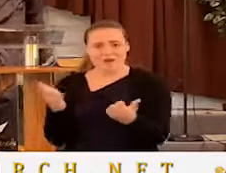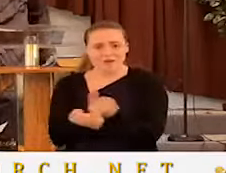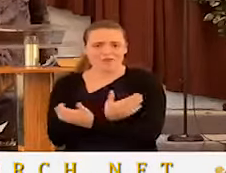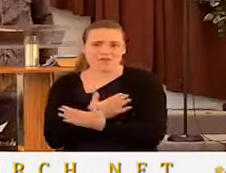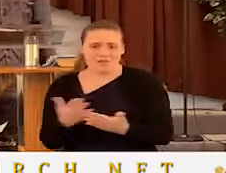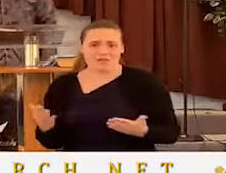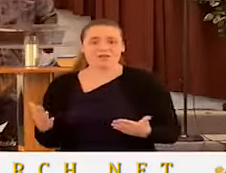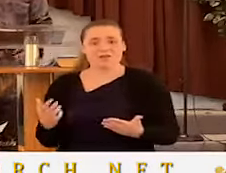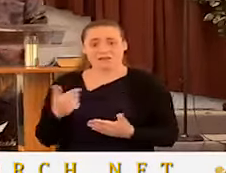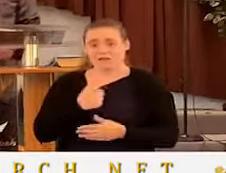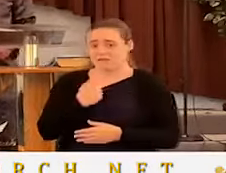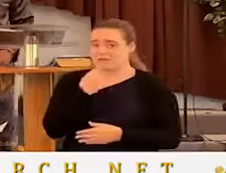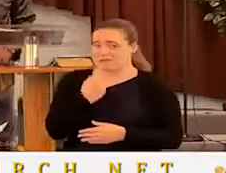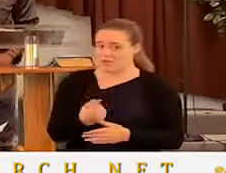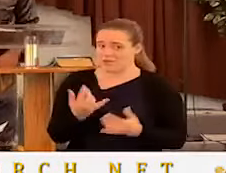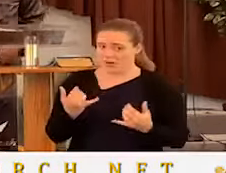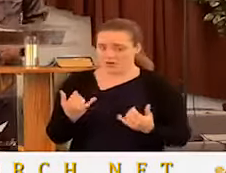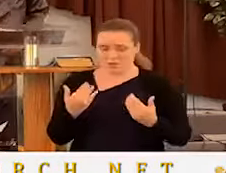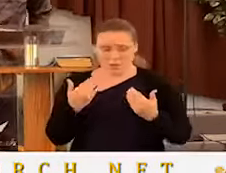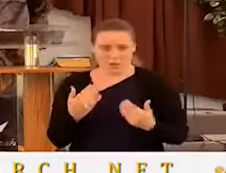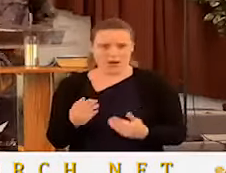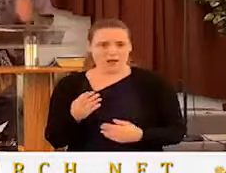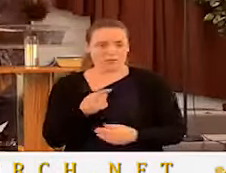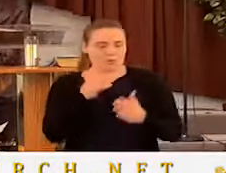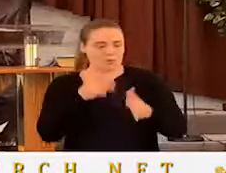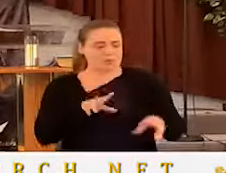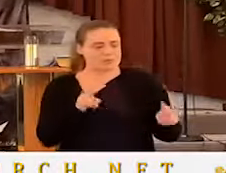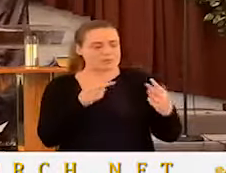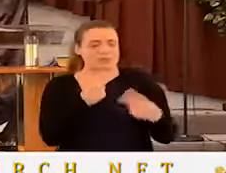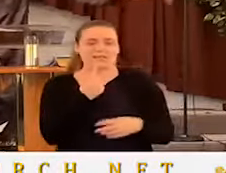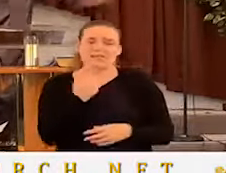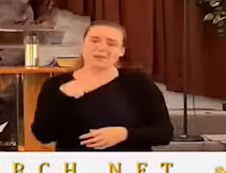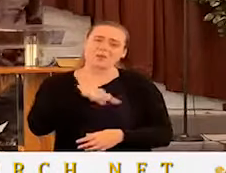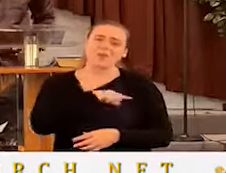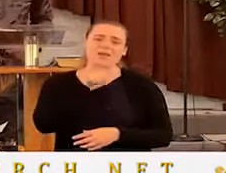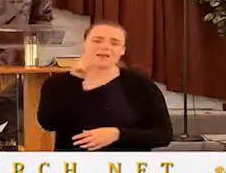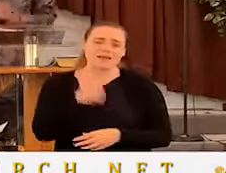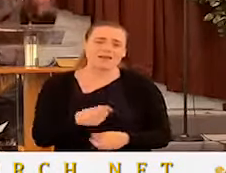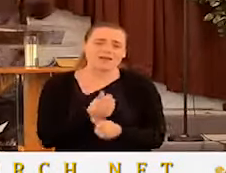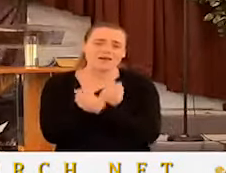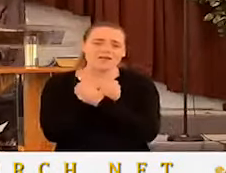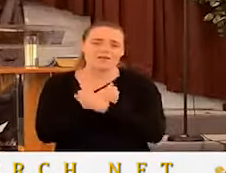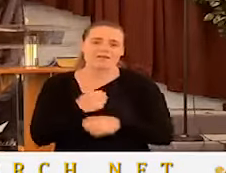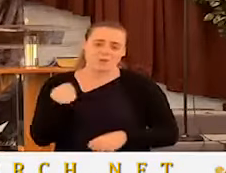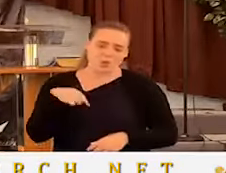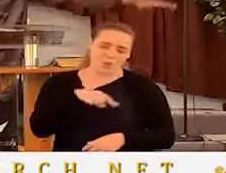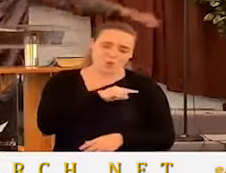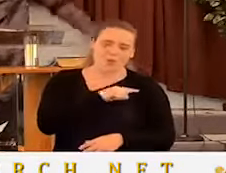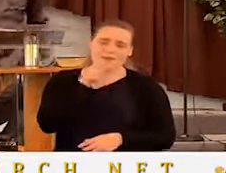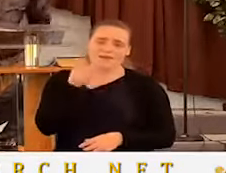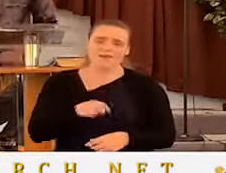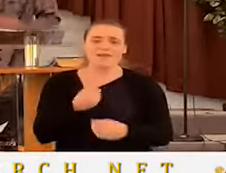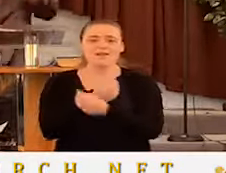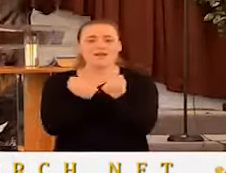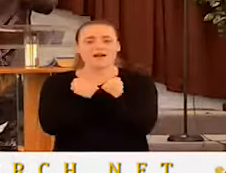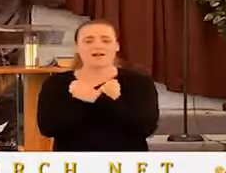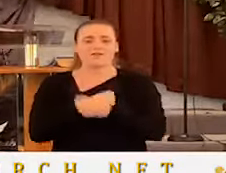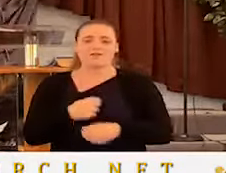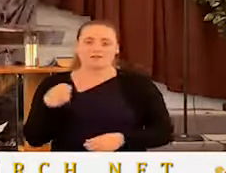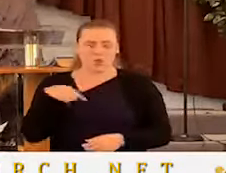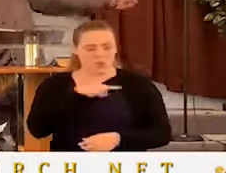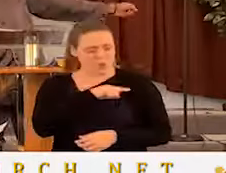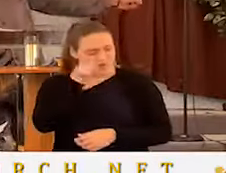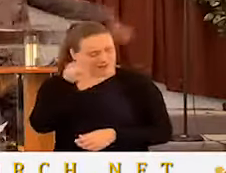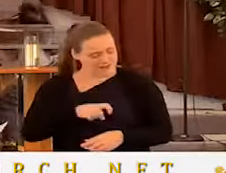everything. I tell you to type somebody and say, we need love. We need love.